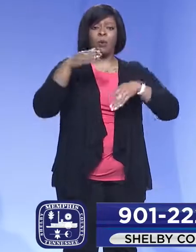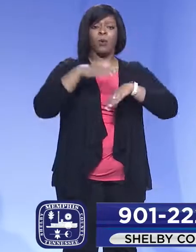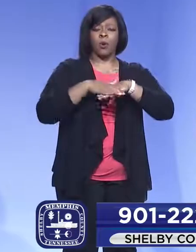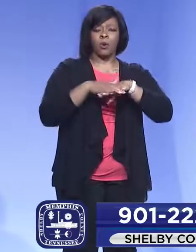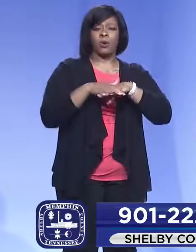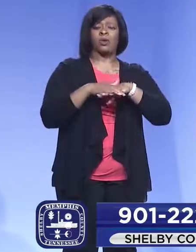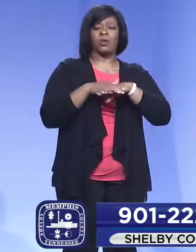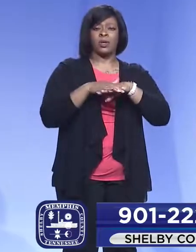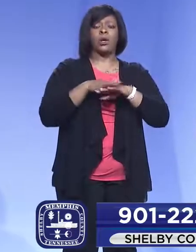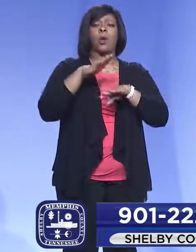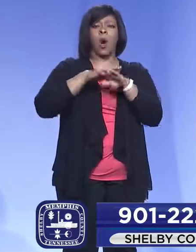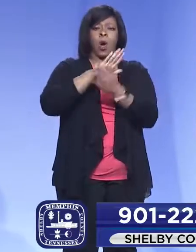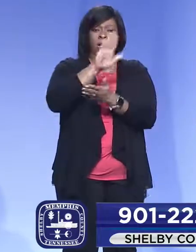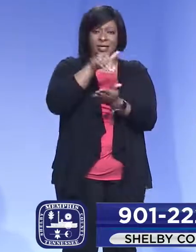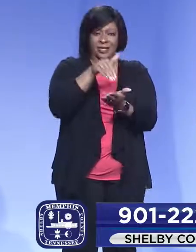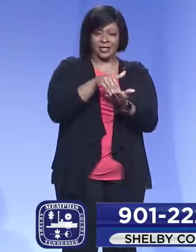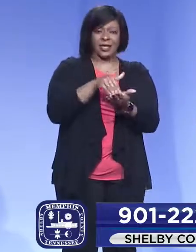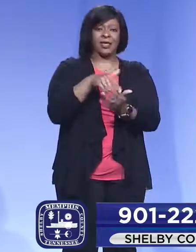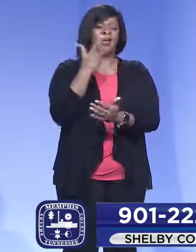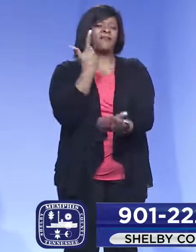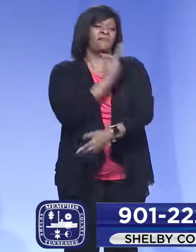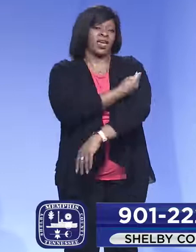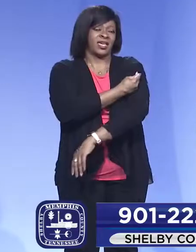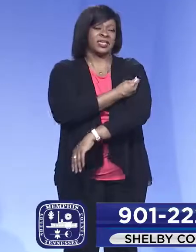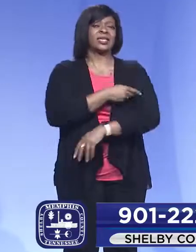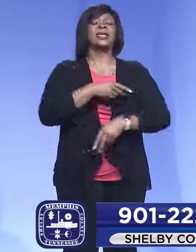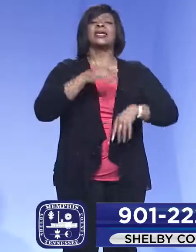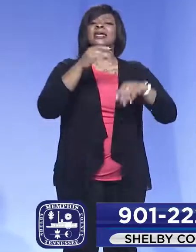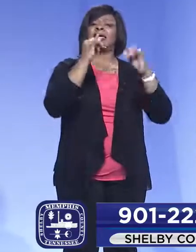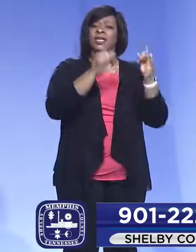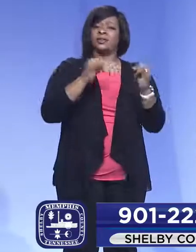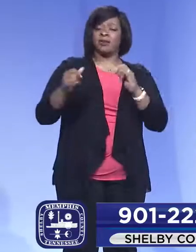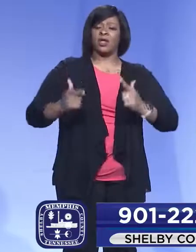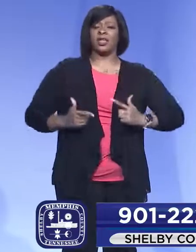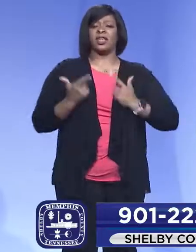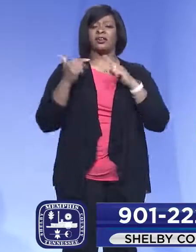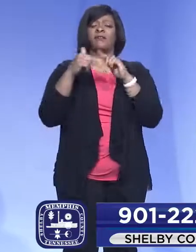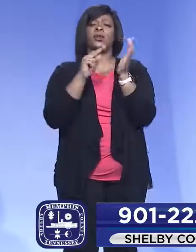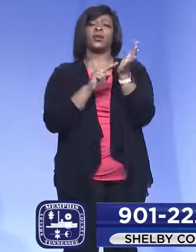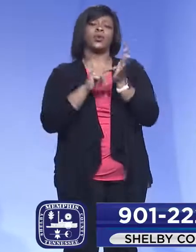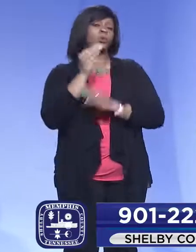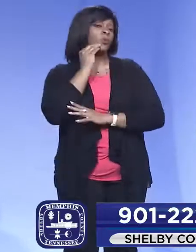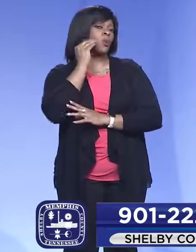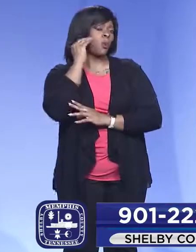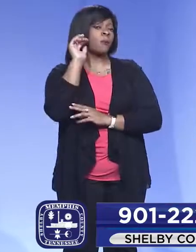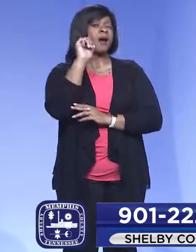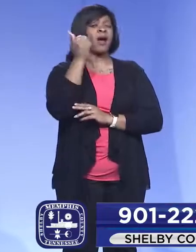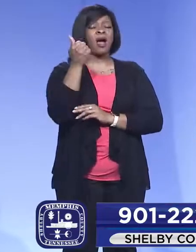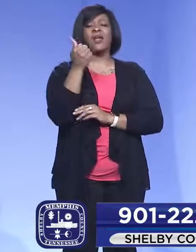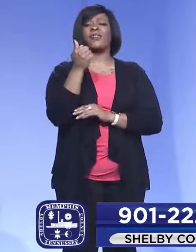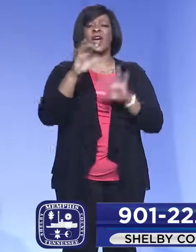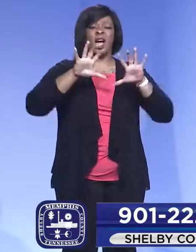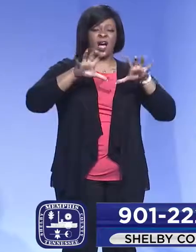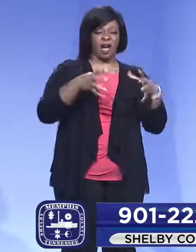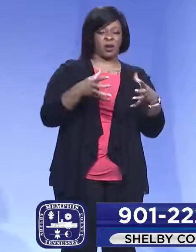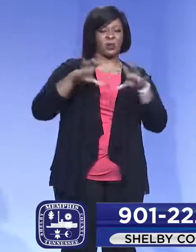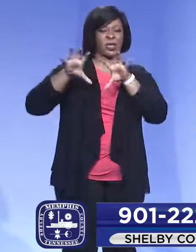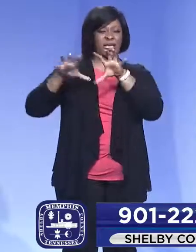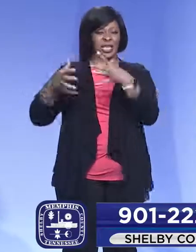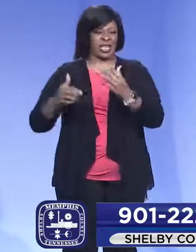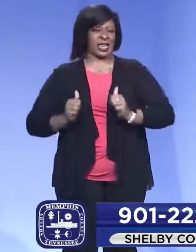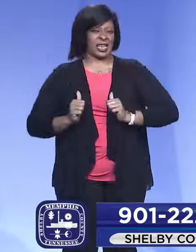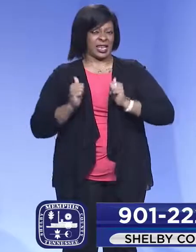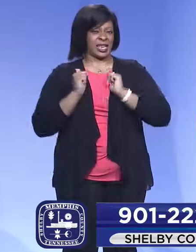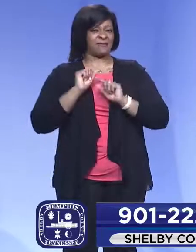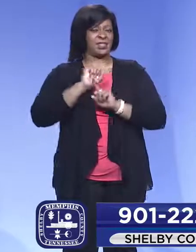doing on-site vaccination of individuals who live in nursing homes and other congregate settings.